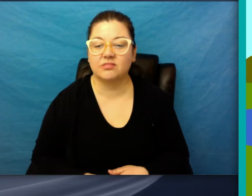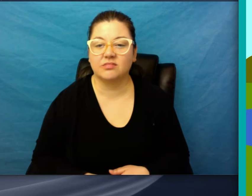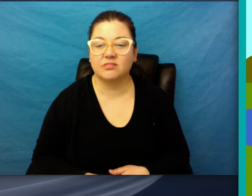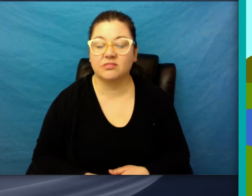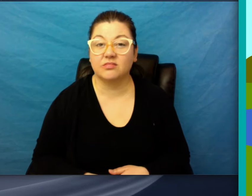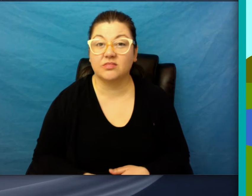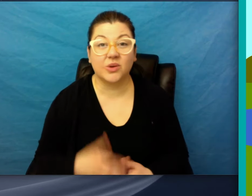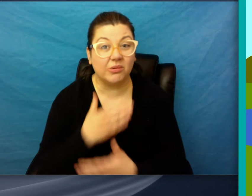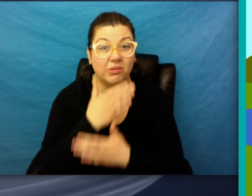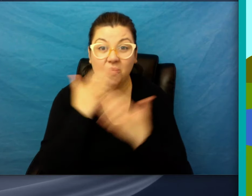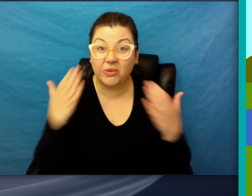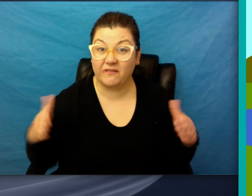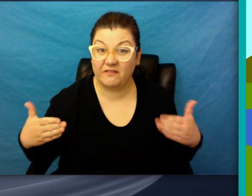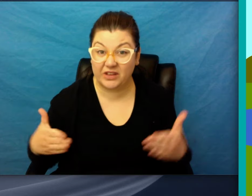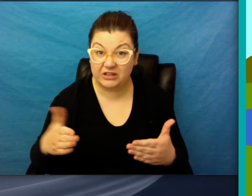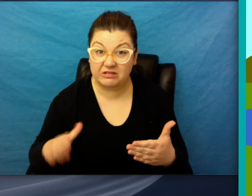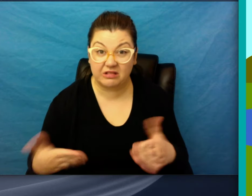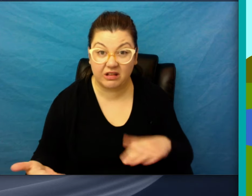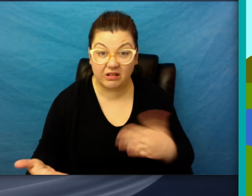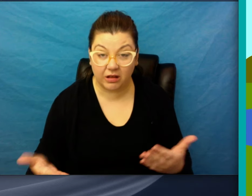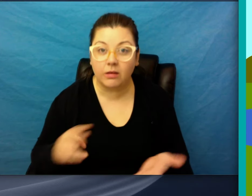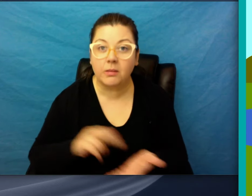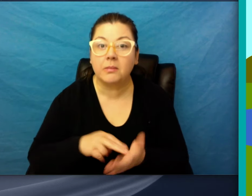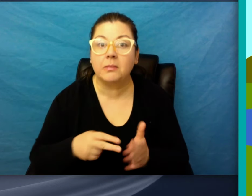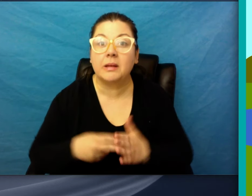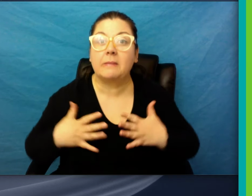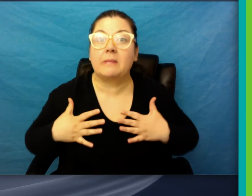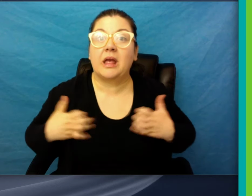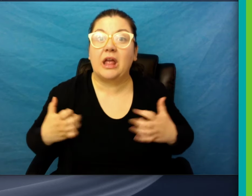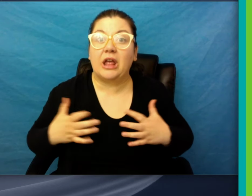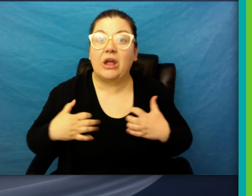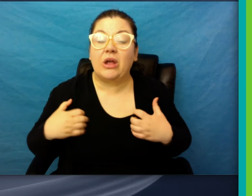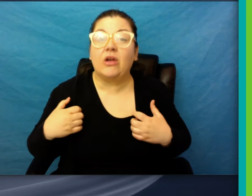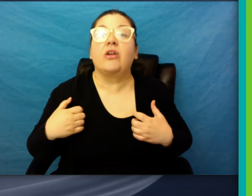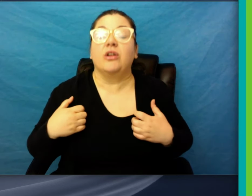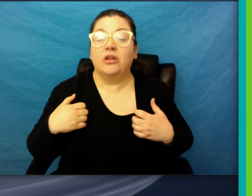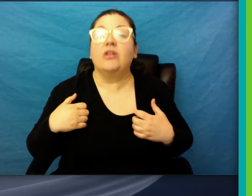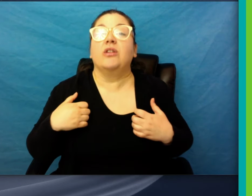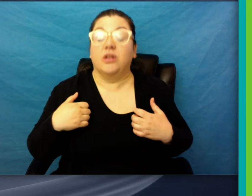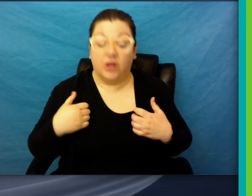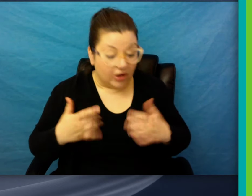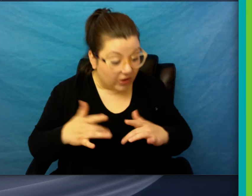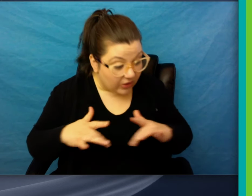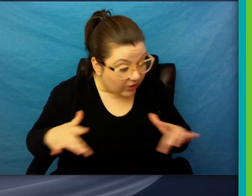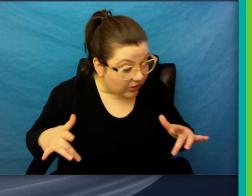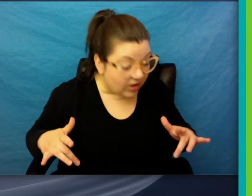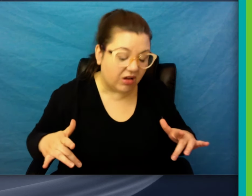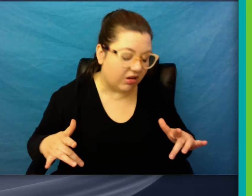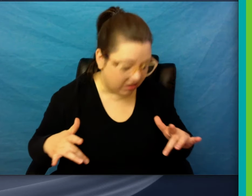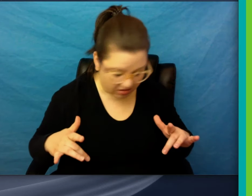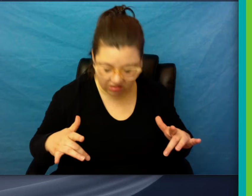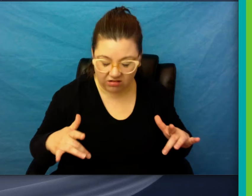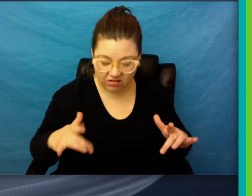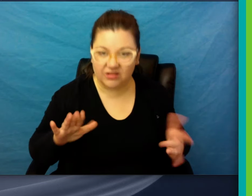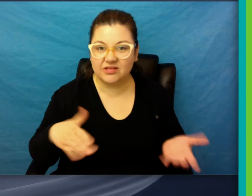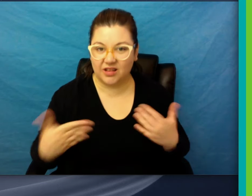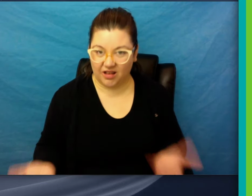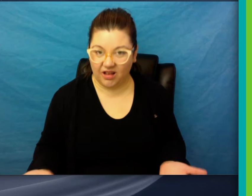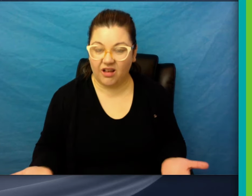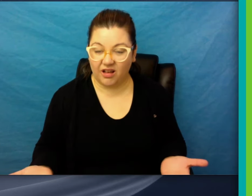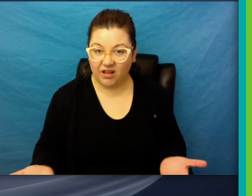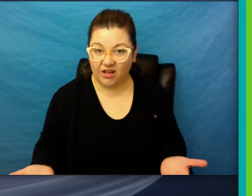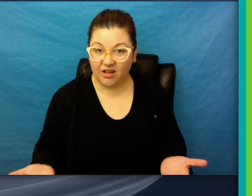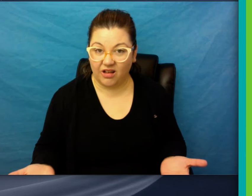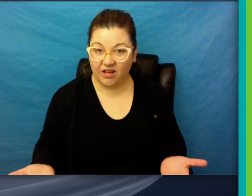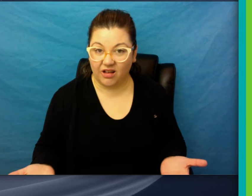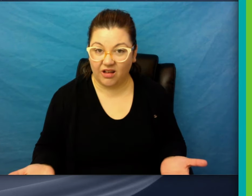And if there weren't any fish, then the bears would go hungry too. Disruptions in the food chain can work the other way too. If all the bears ran